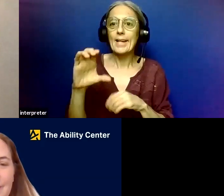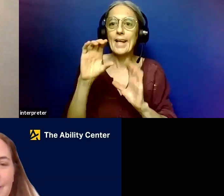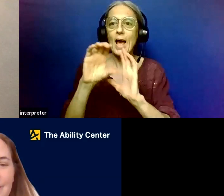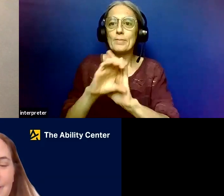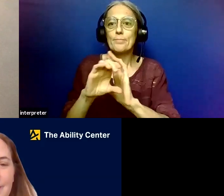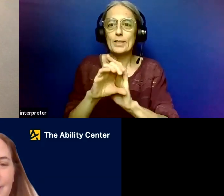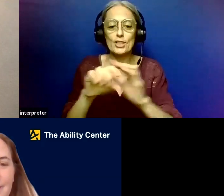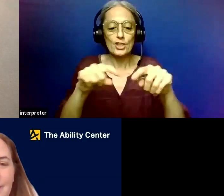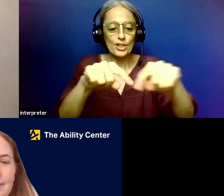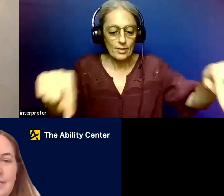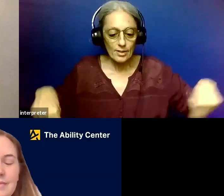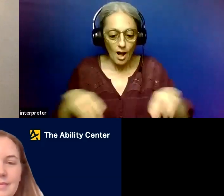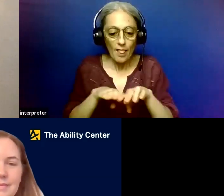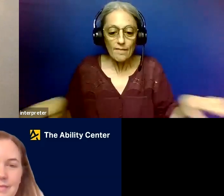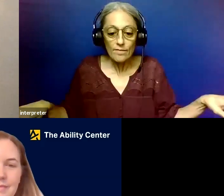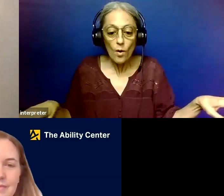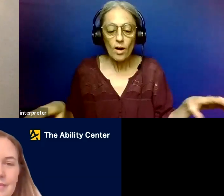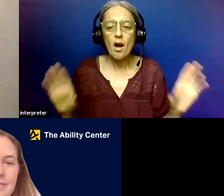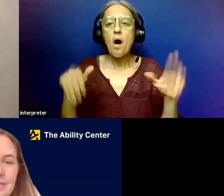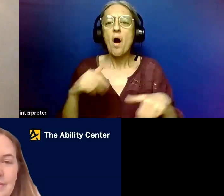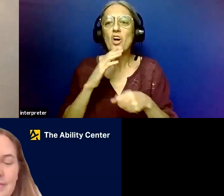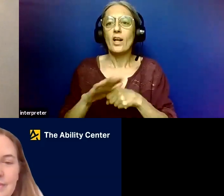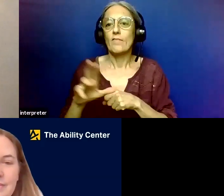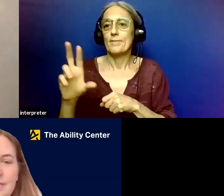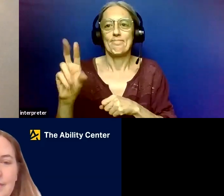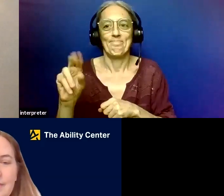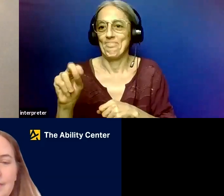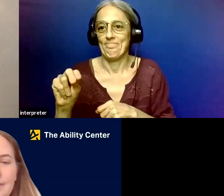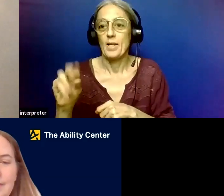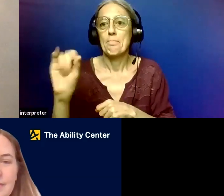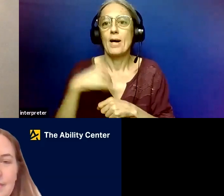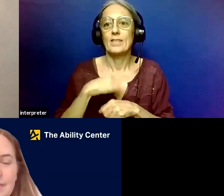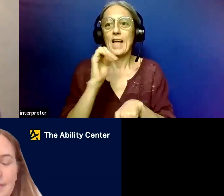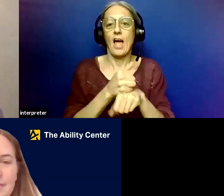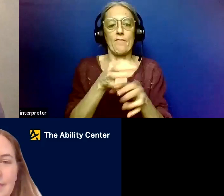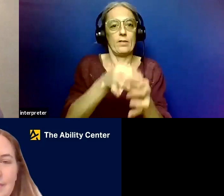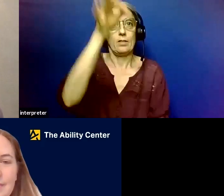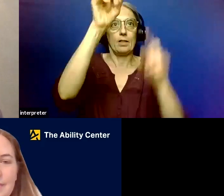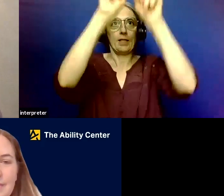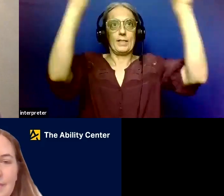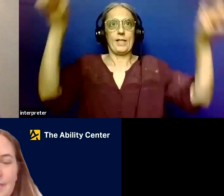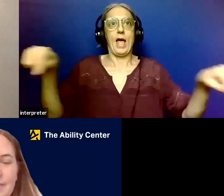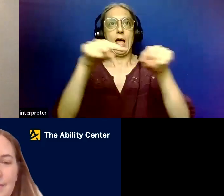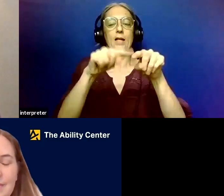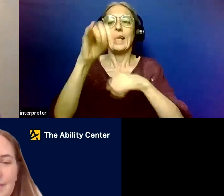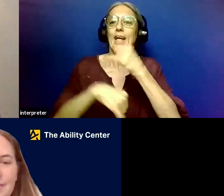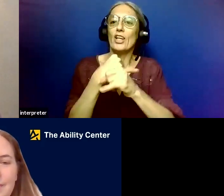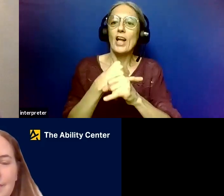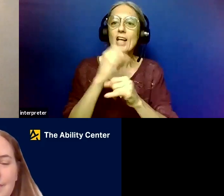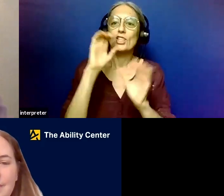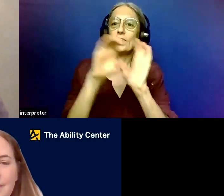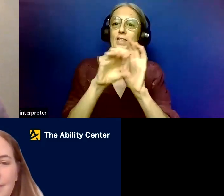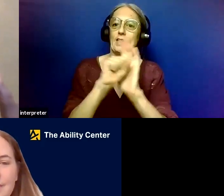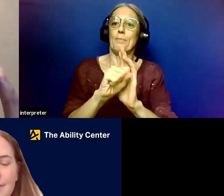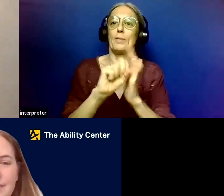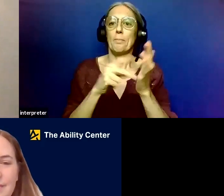do that anymore. You have to have a sign with the international symbol and it has to be 5 feet from